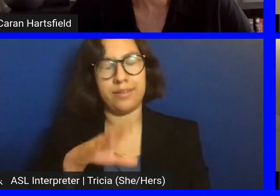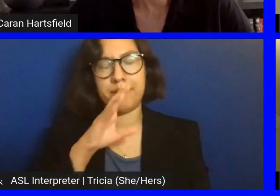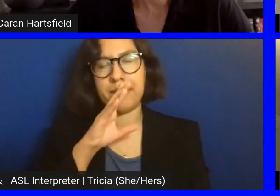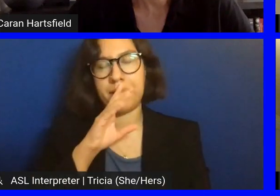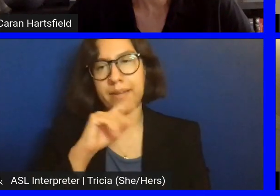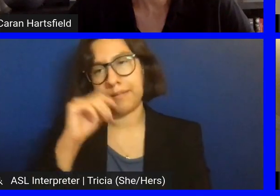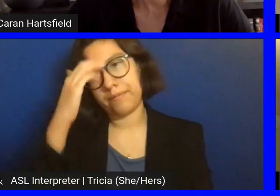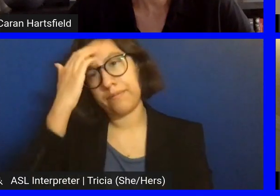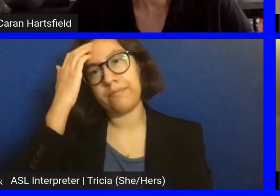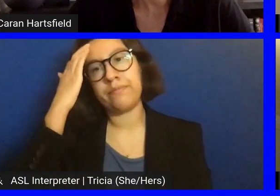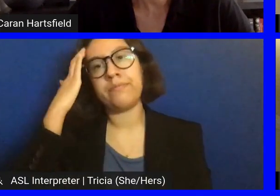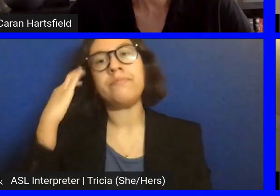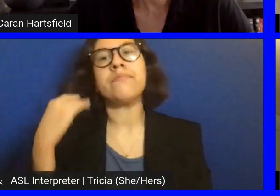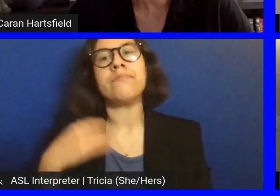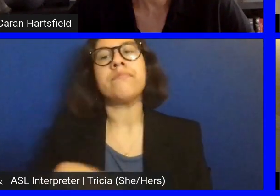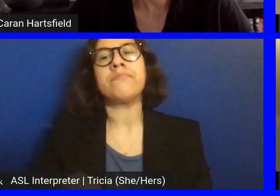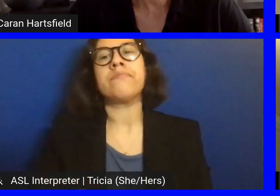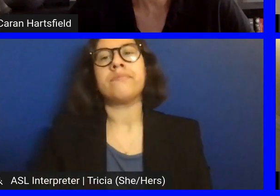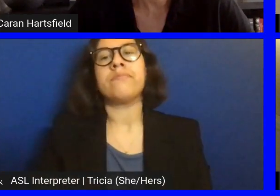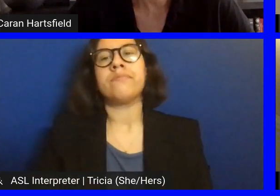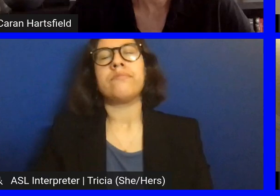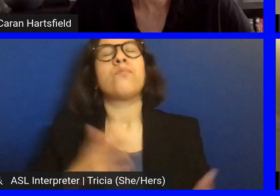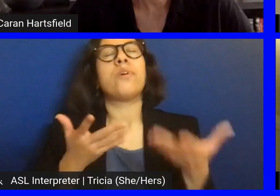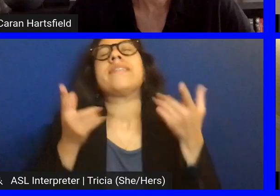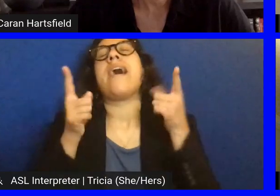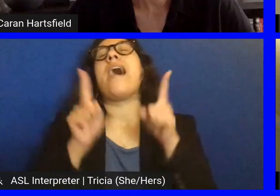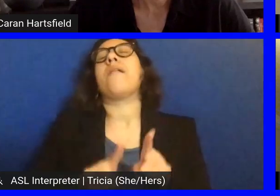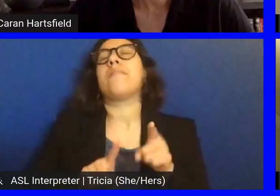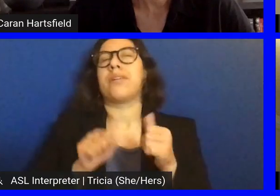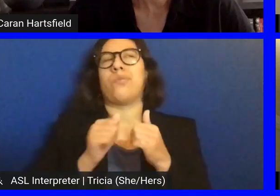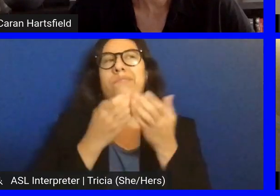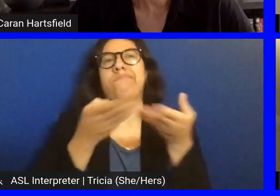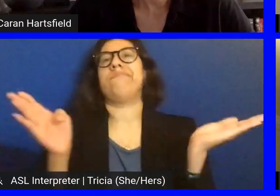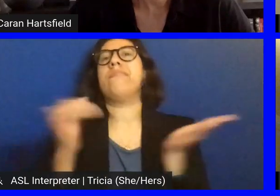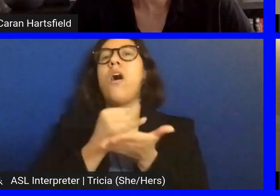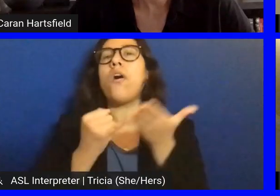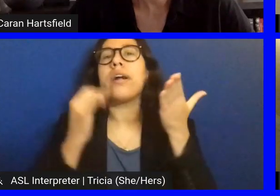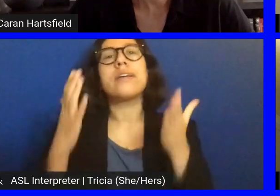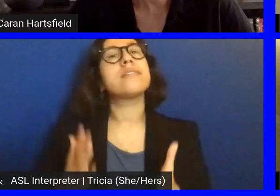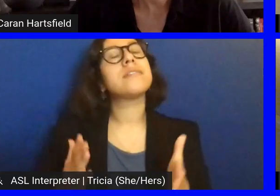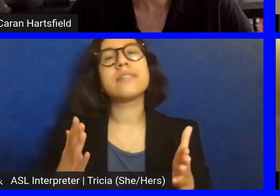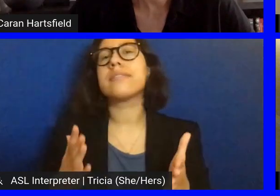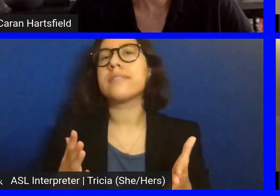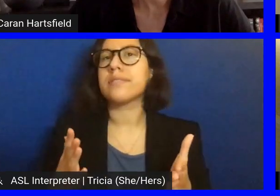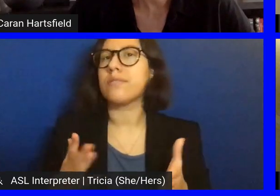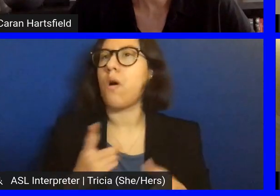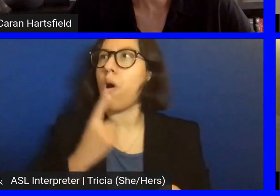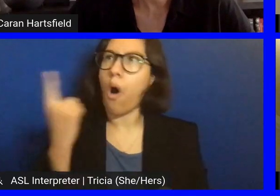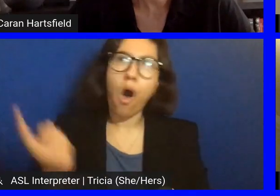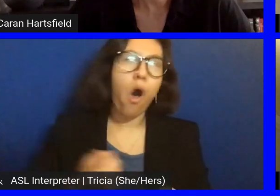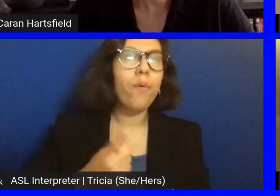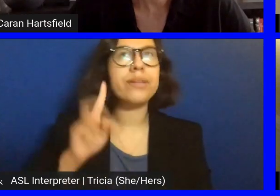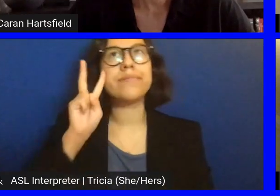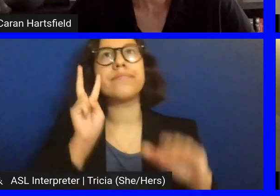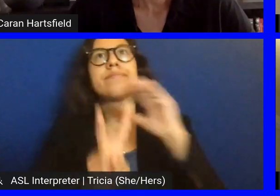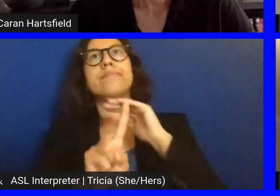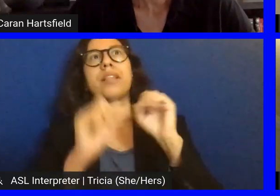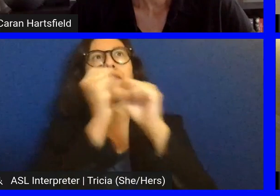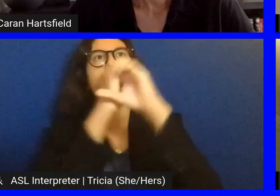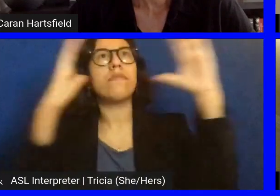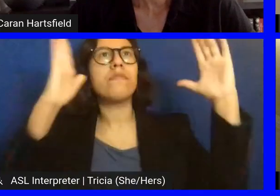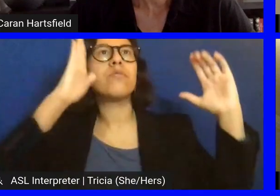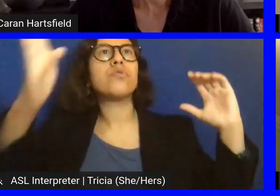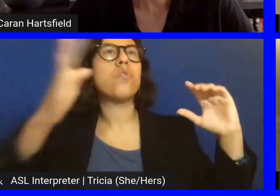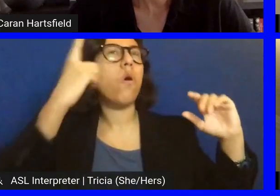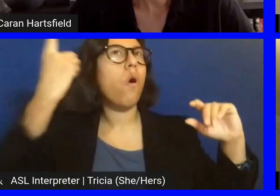what's happening, I'd say, among artists generally right now, is that, you know, artists, we're always living in the future, like you're talking about.